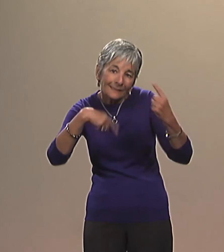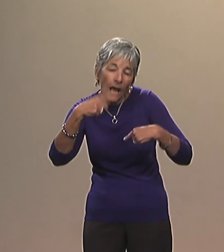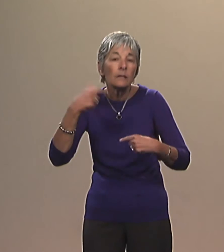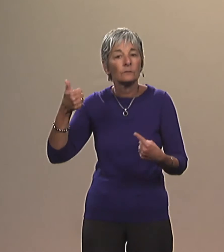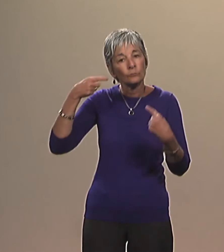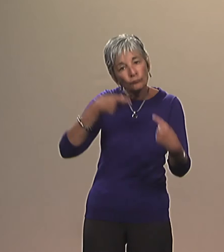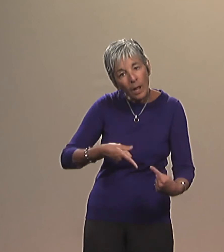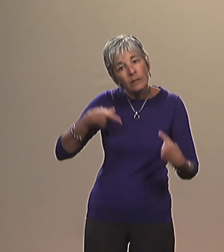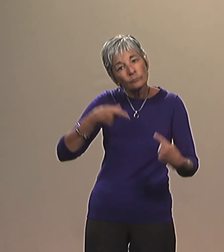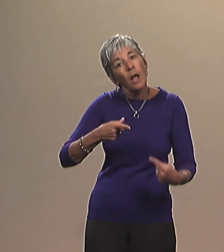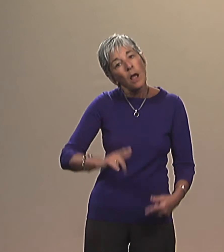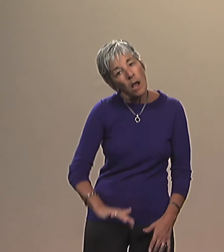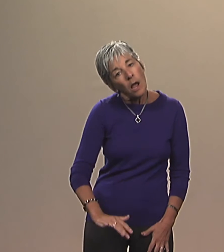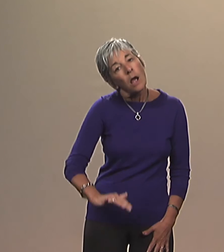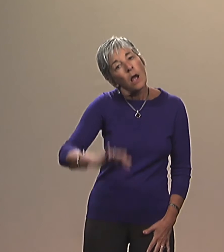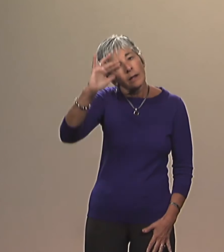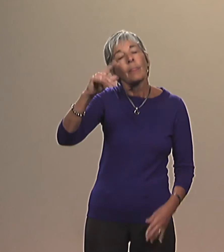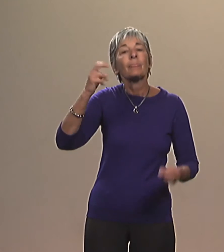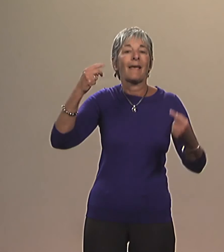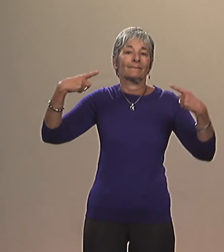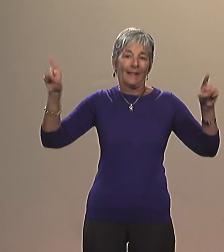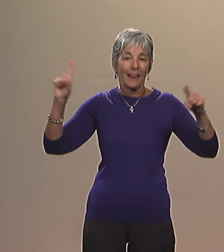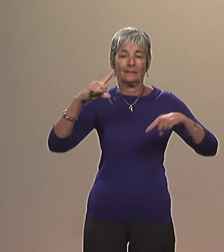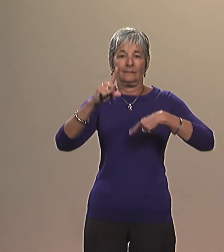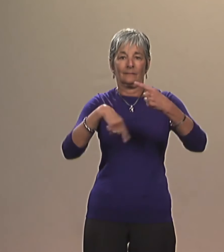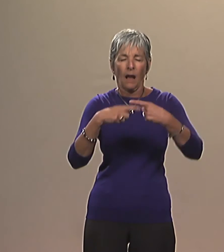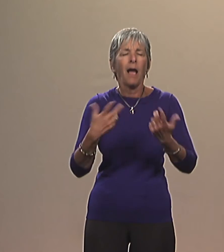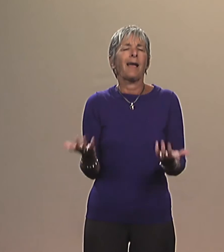of my life, but now, finally, I'm signing."